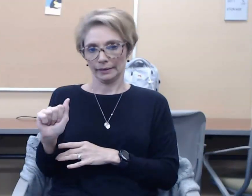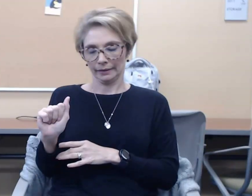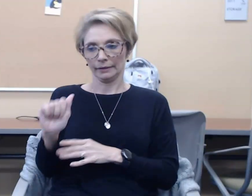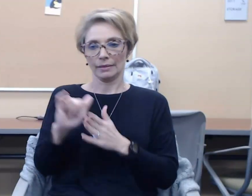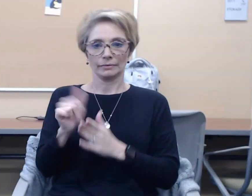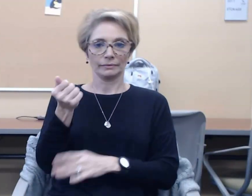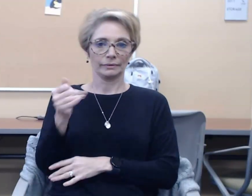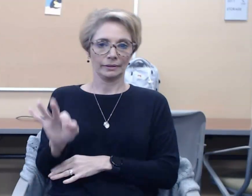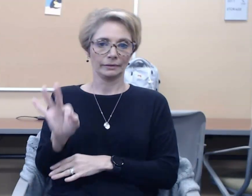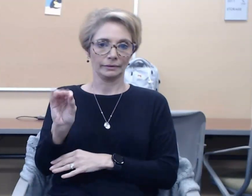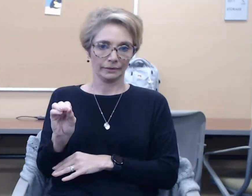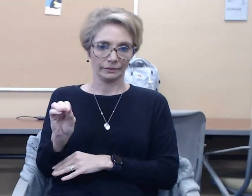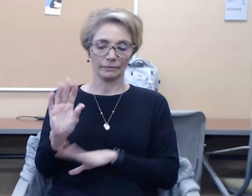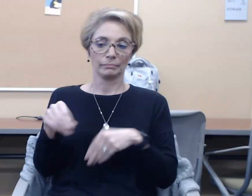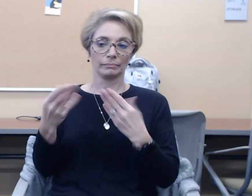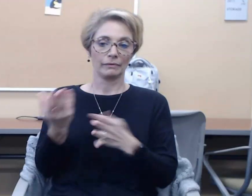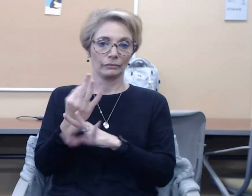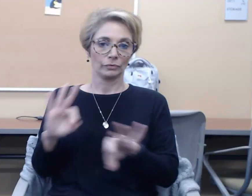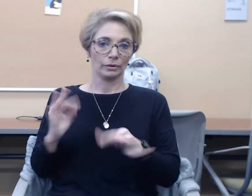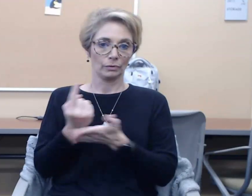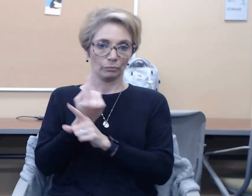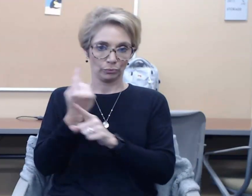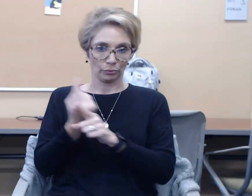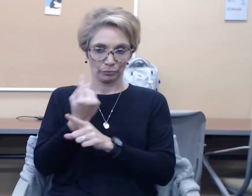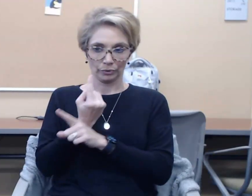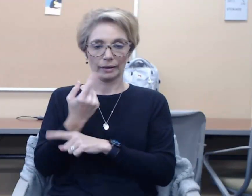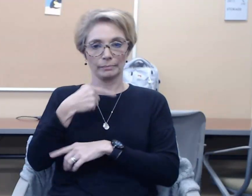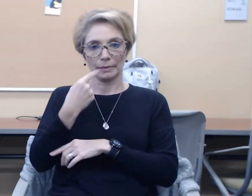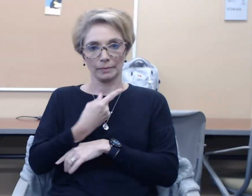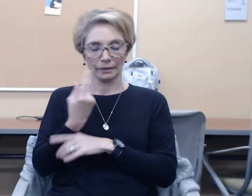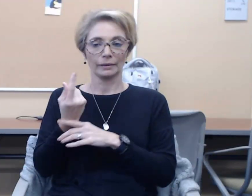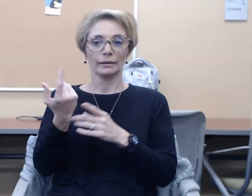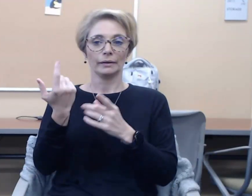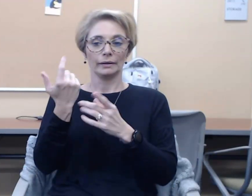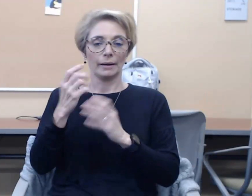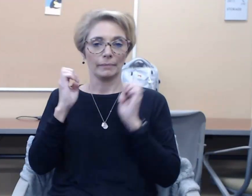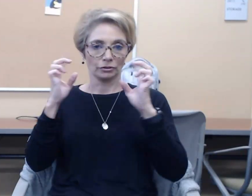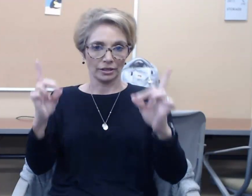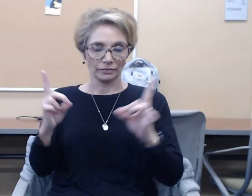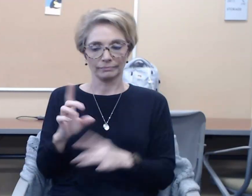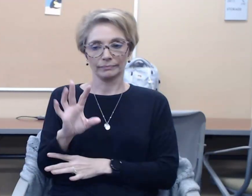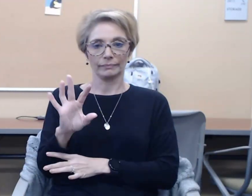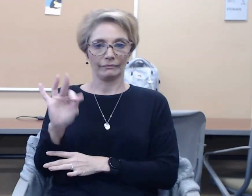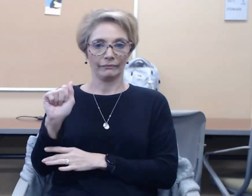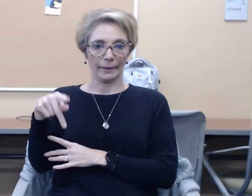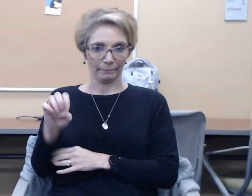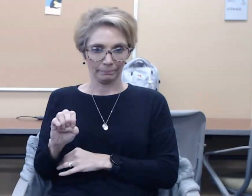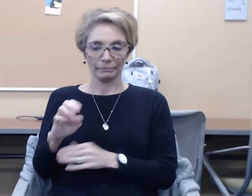which provided a free, appropriate public education for FAPE, and advocated that students would be educated